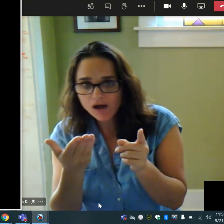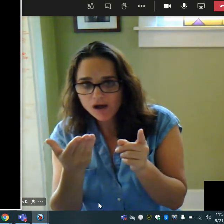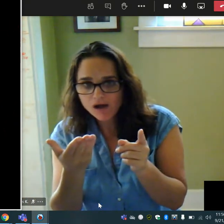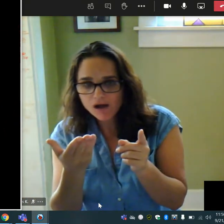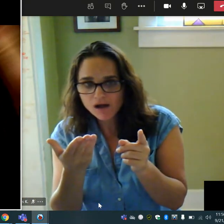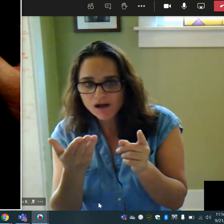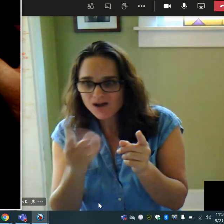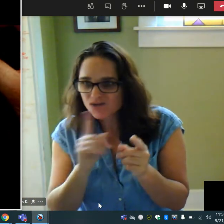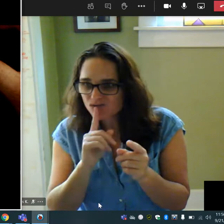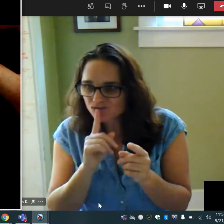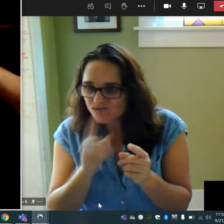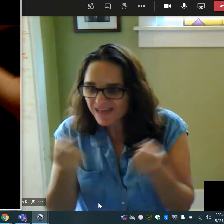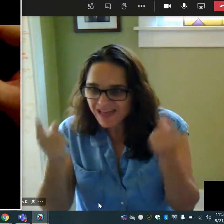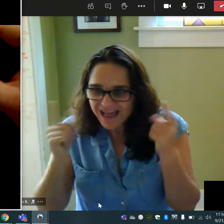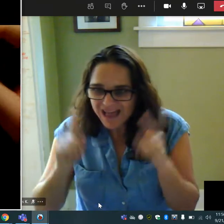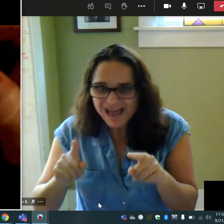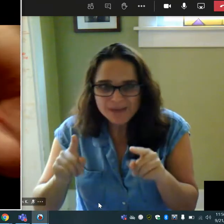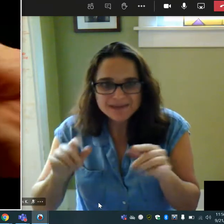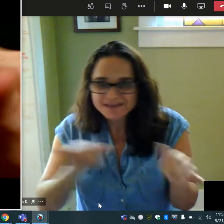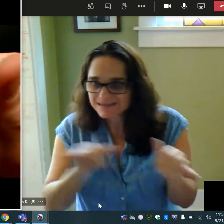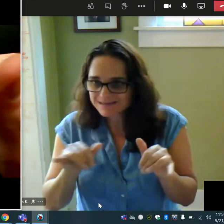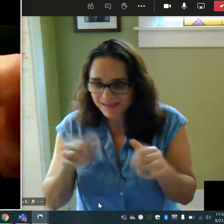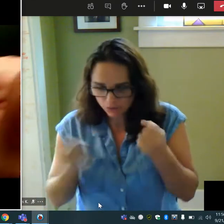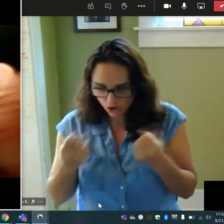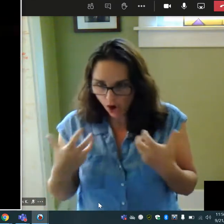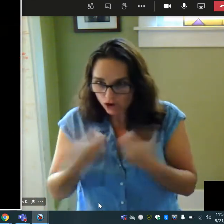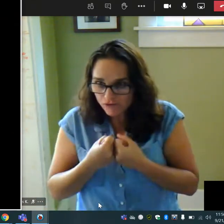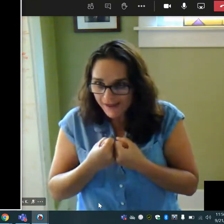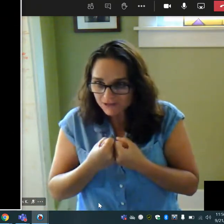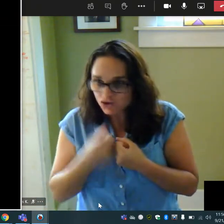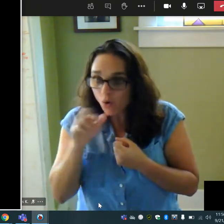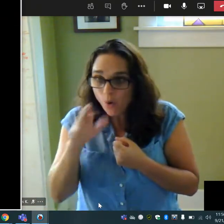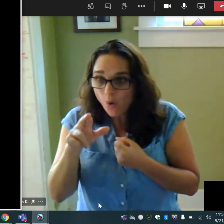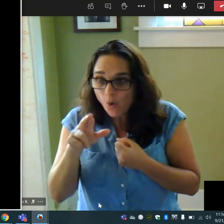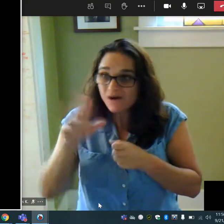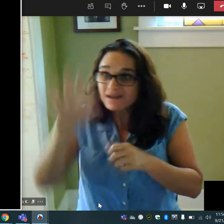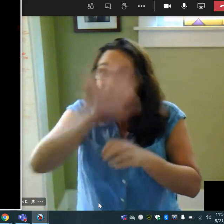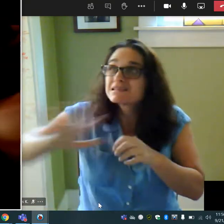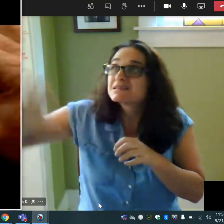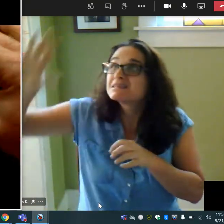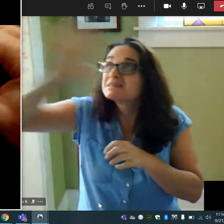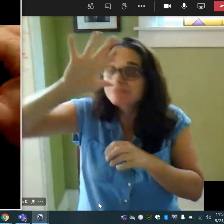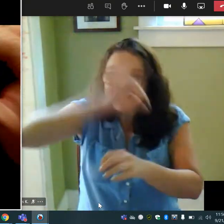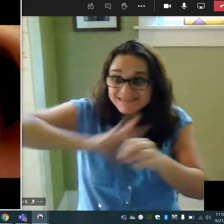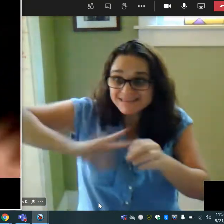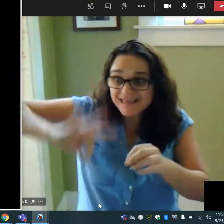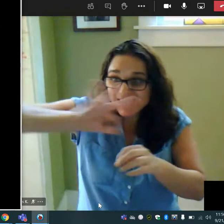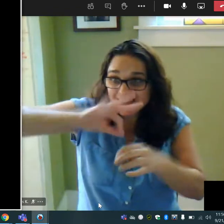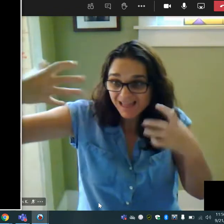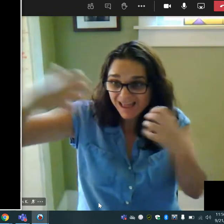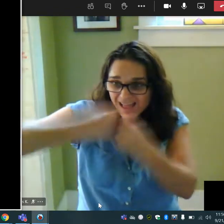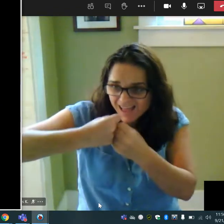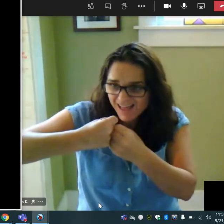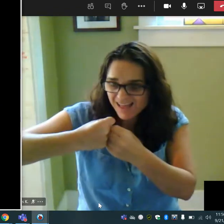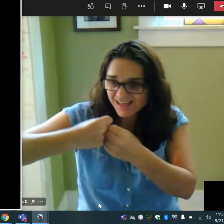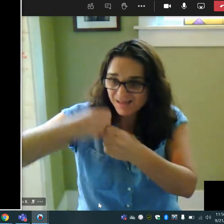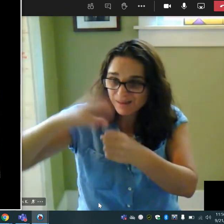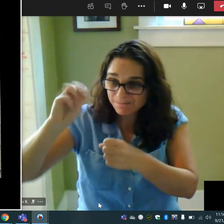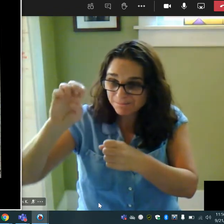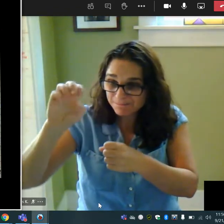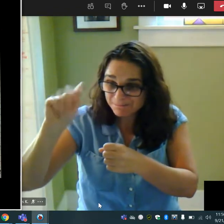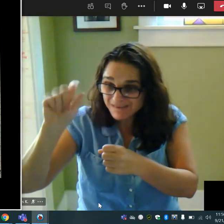earthly as a car crash to as cosmic as a satellite crashing into a meteor, momentum from start to